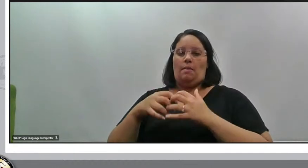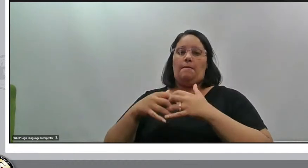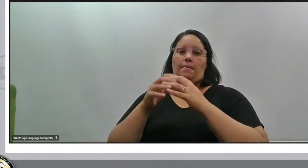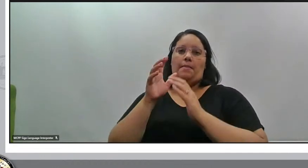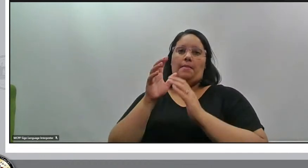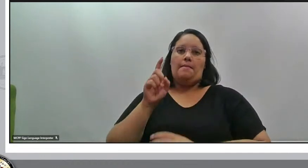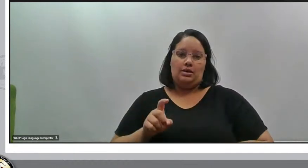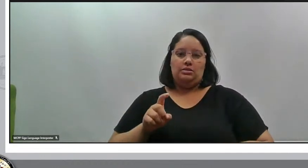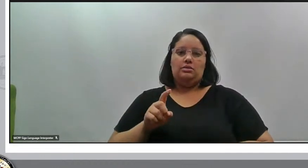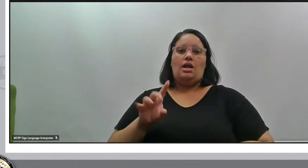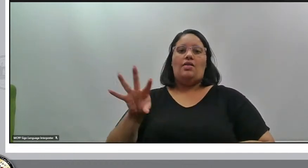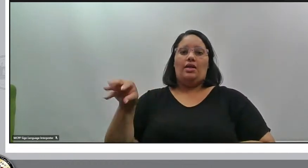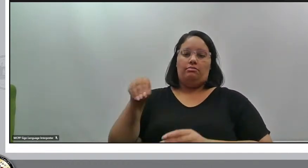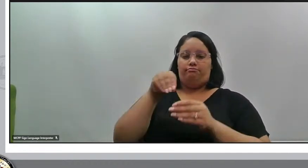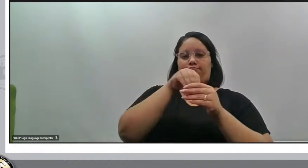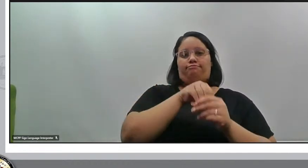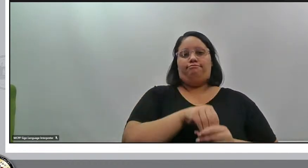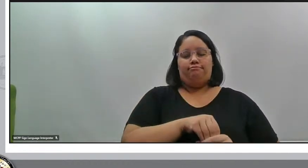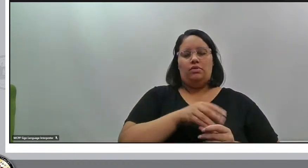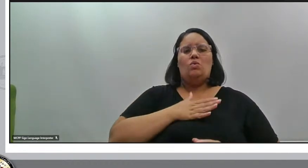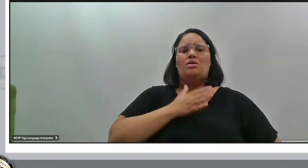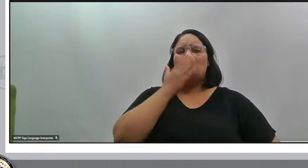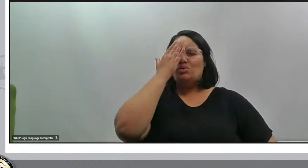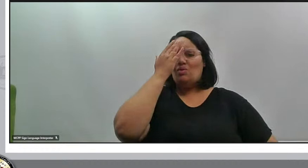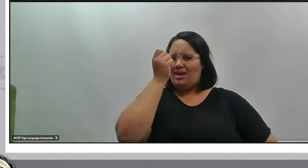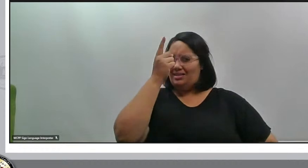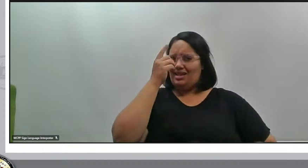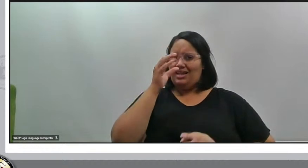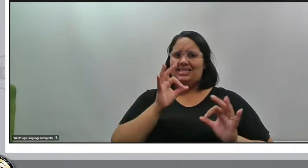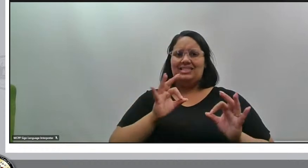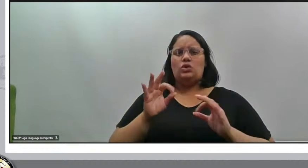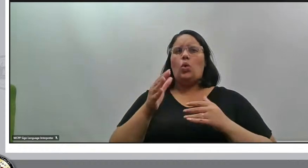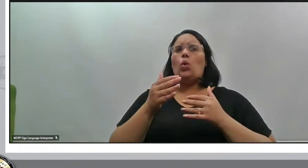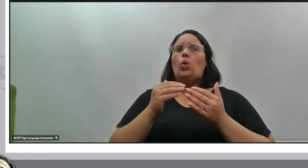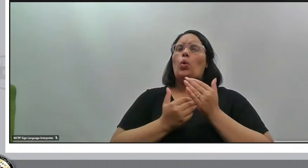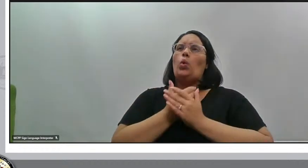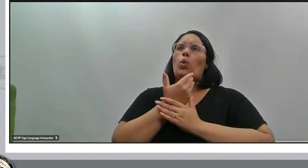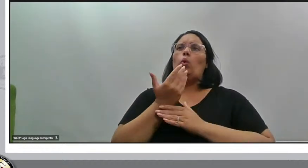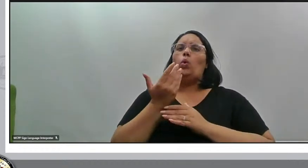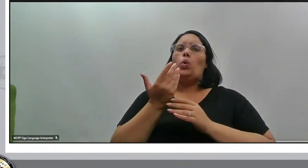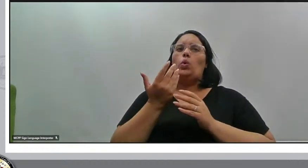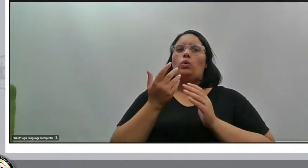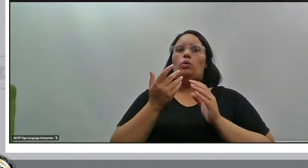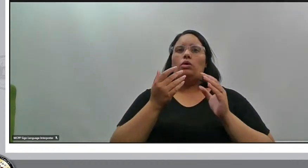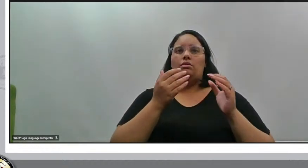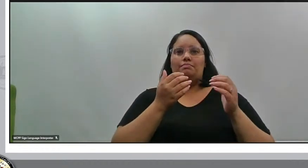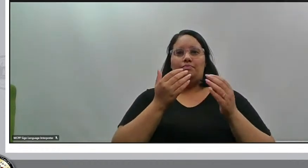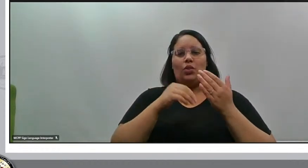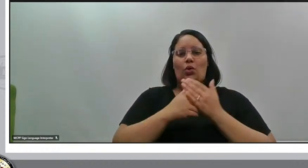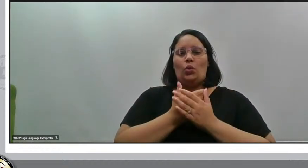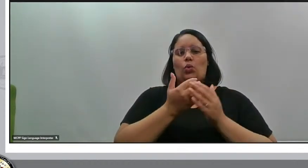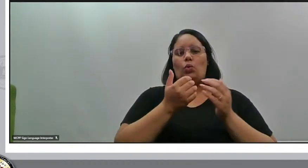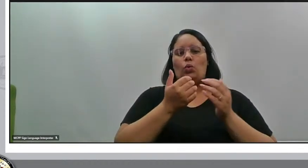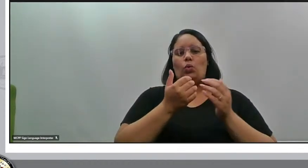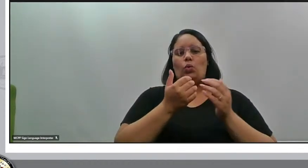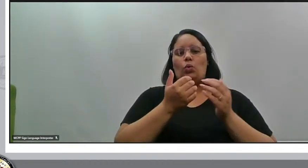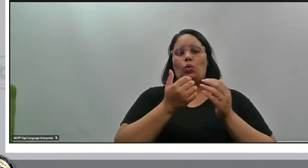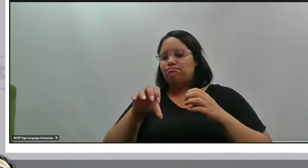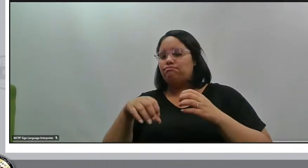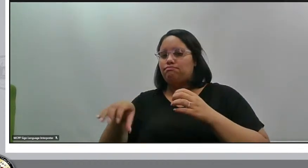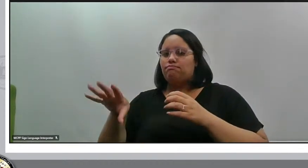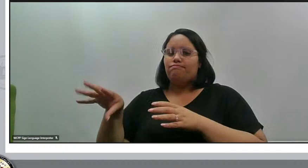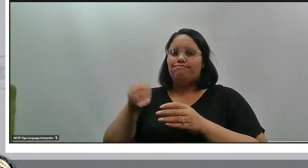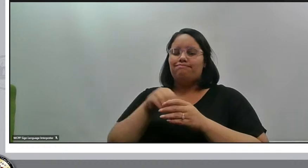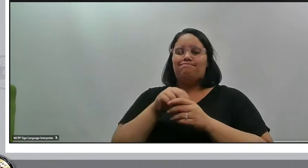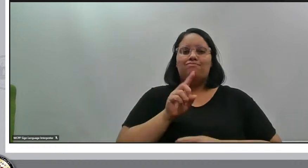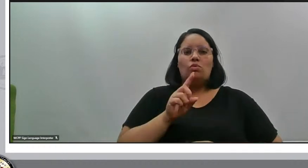and factor in. I just want to understand, what will these new specs specifications be that need to be factored in?